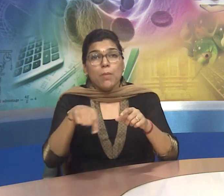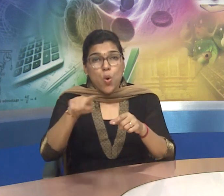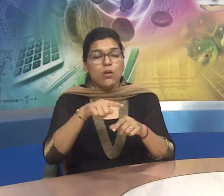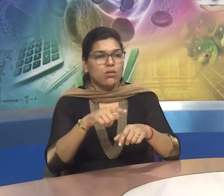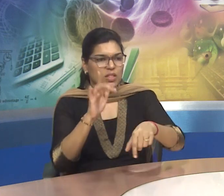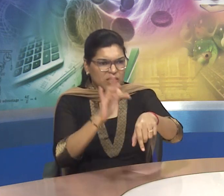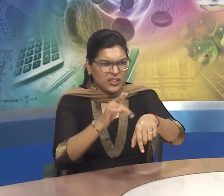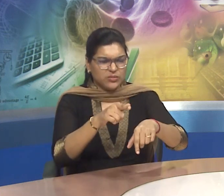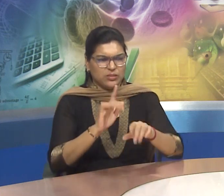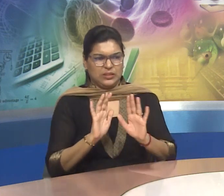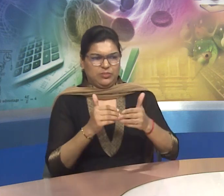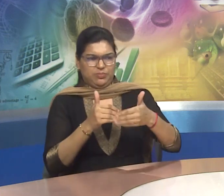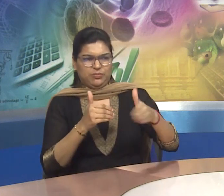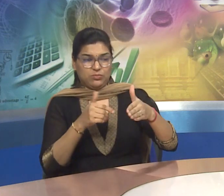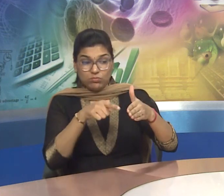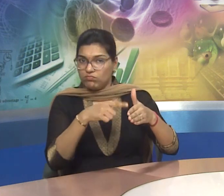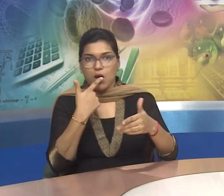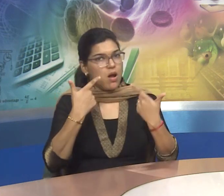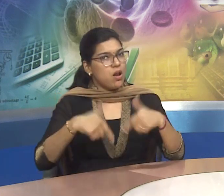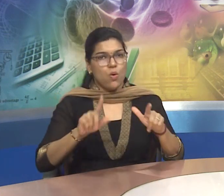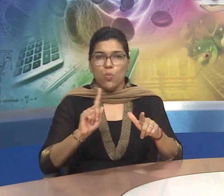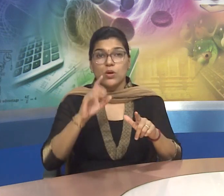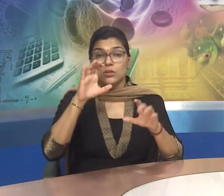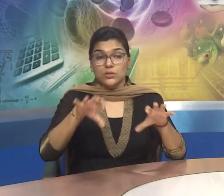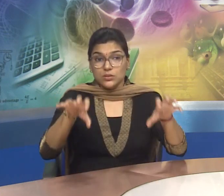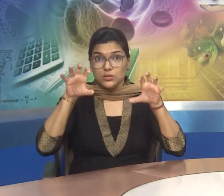its practice in any form which is forbidden.